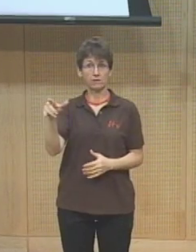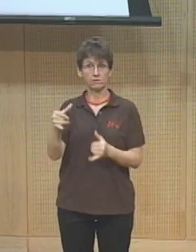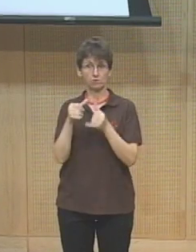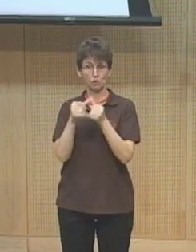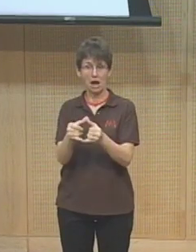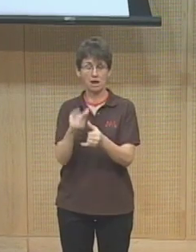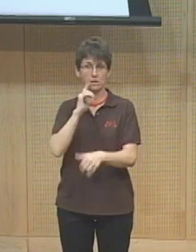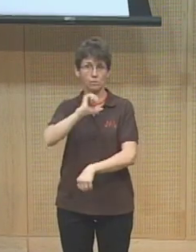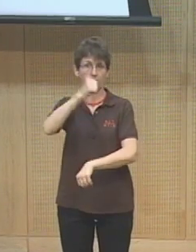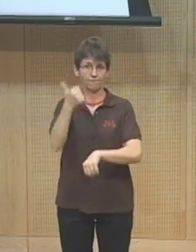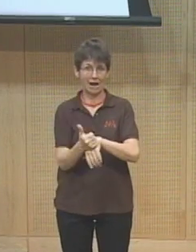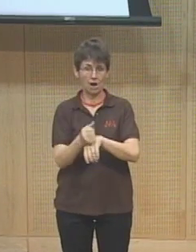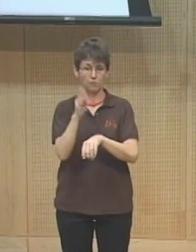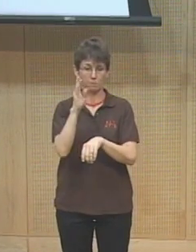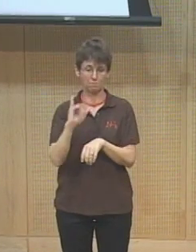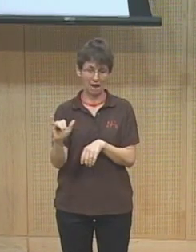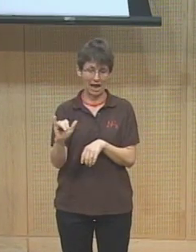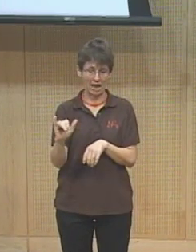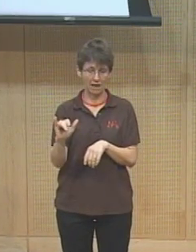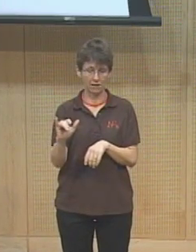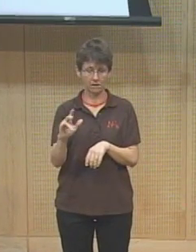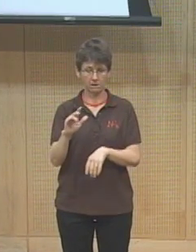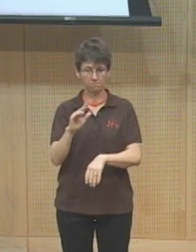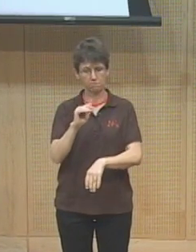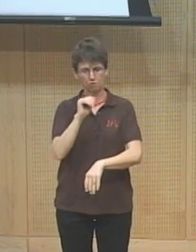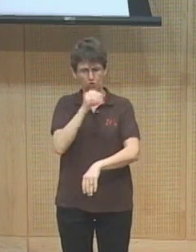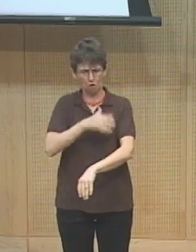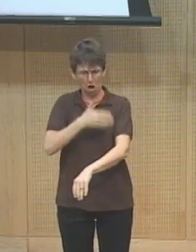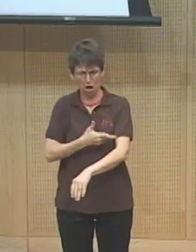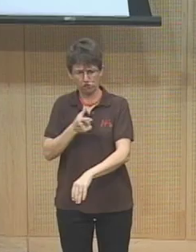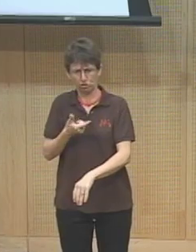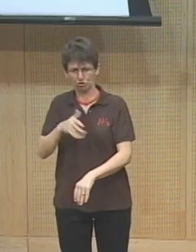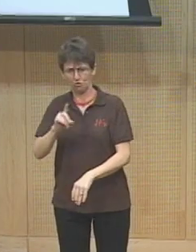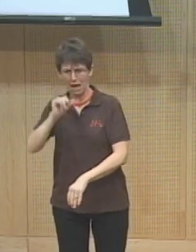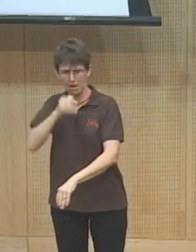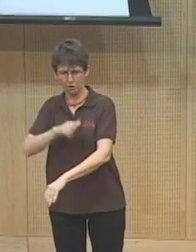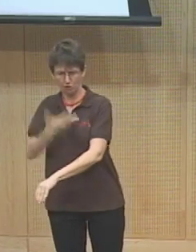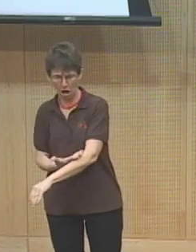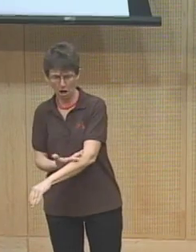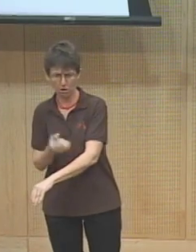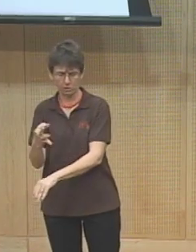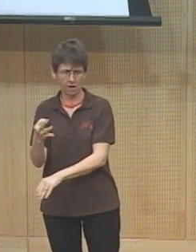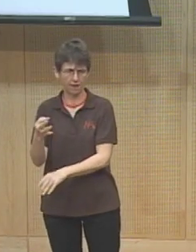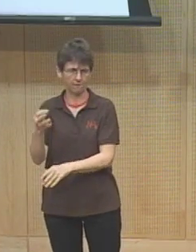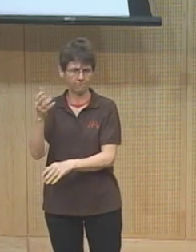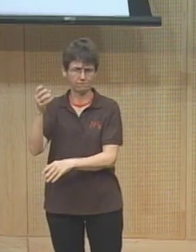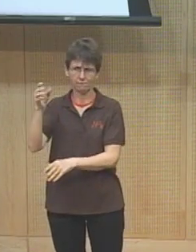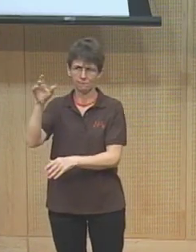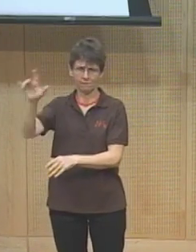The grant was founded by the daughters and the granddaughters of the